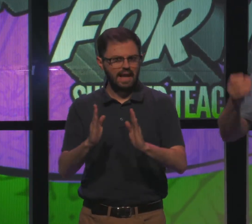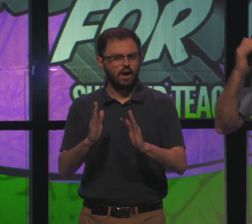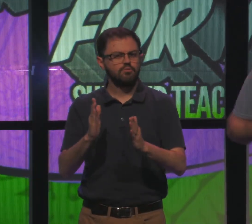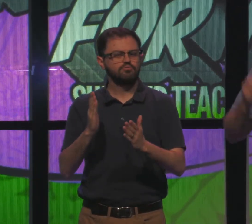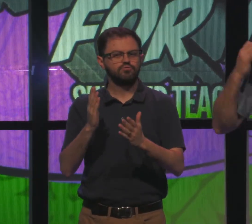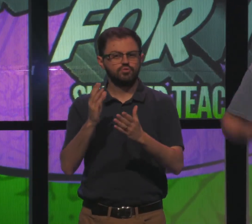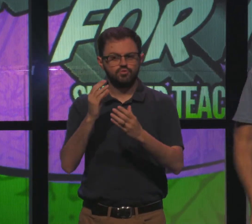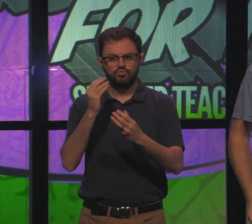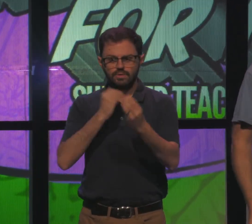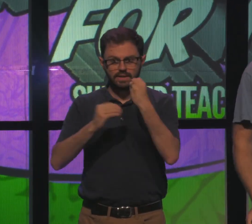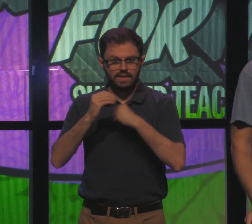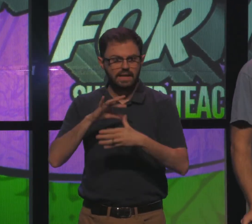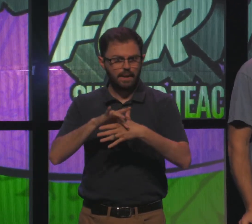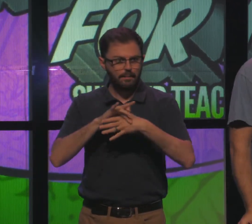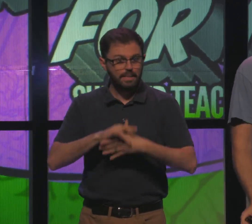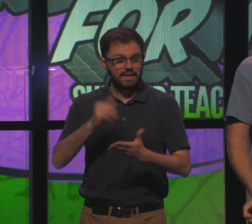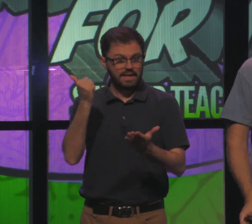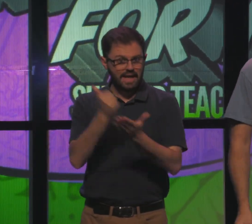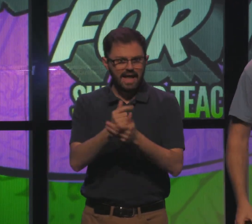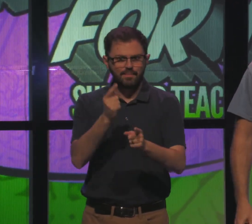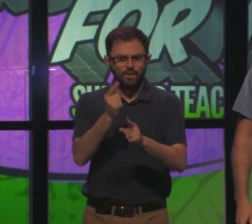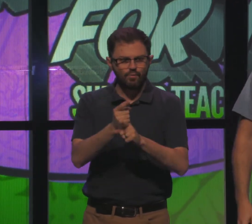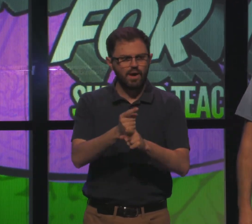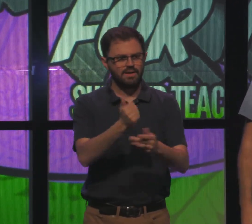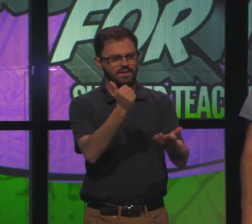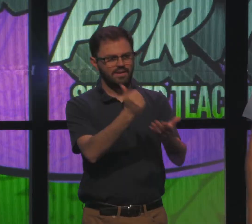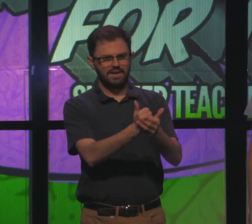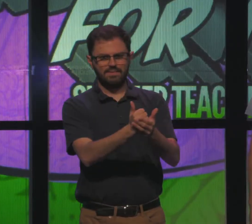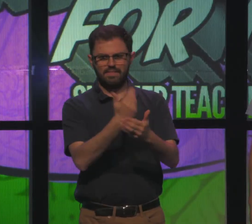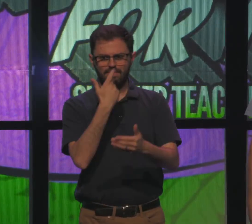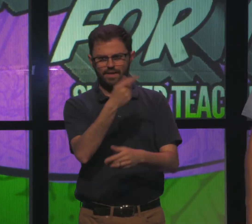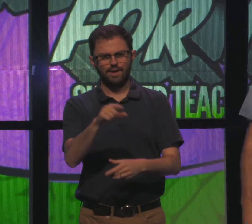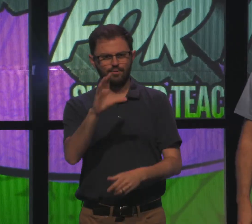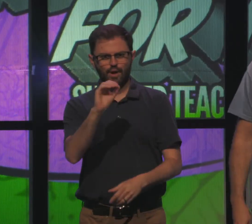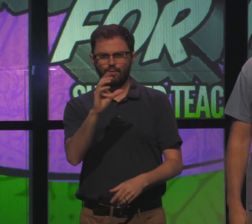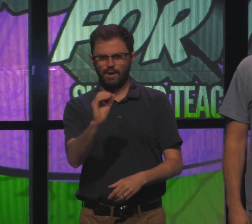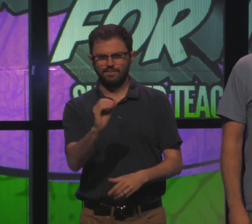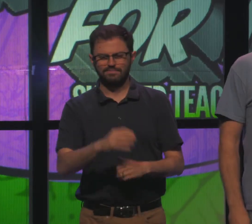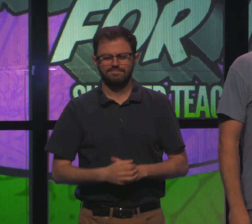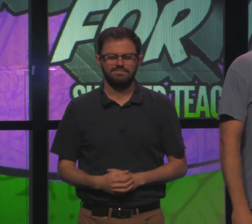Can I get an amen? Thank you, Colorado.